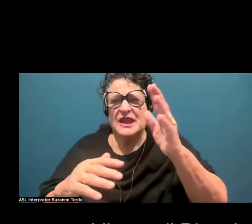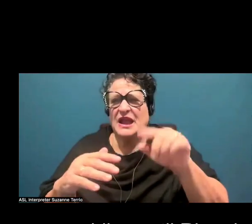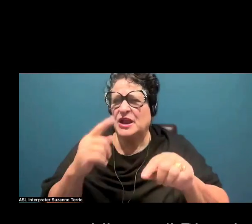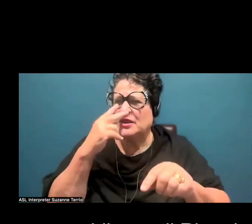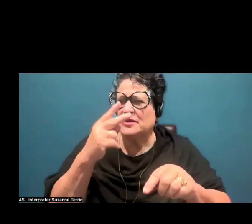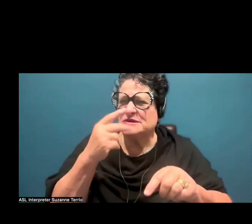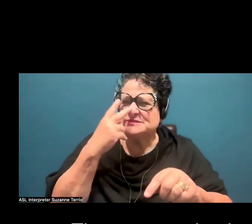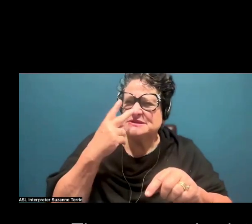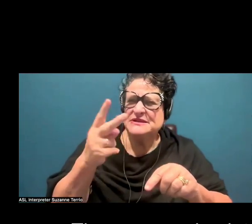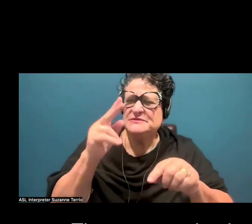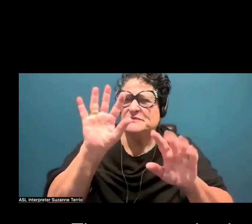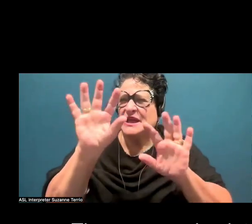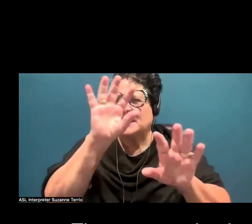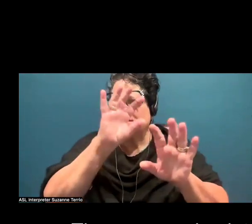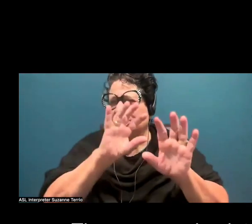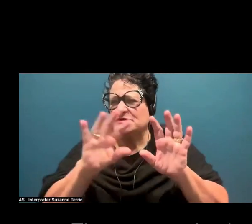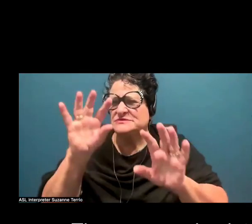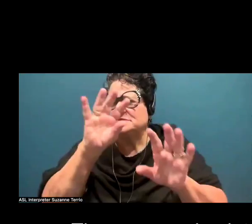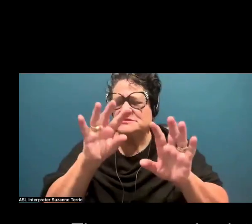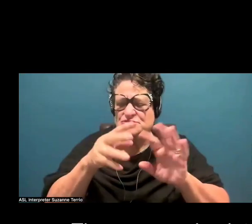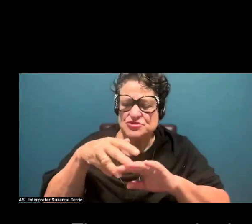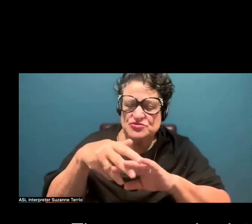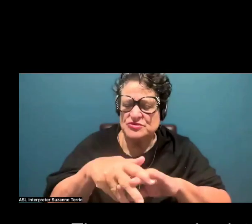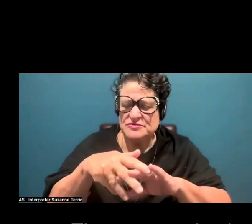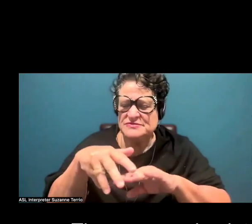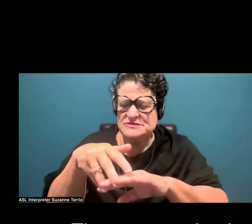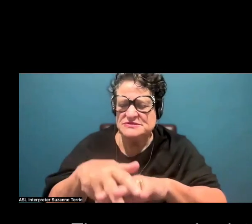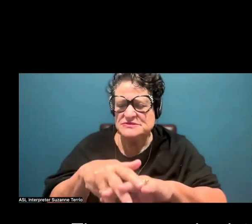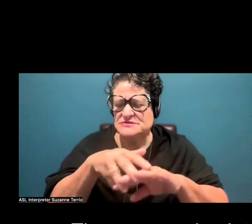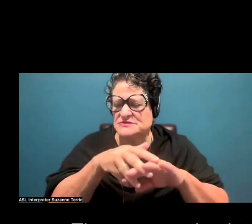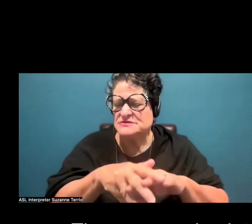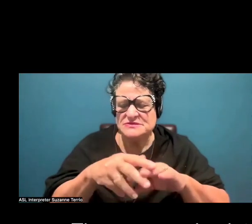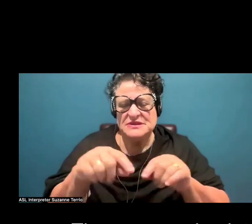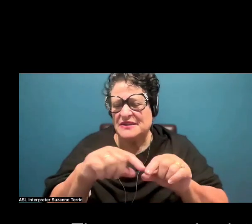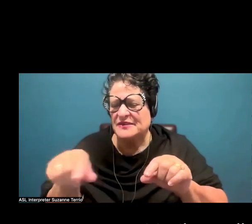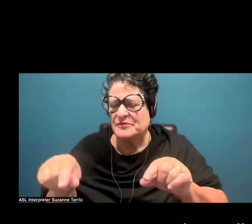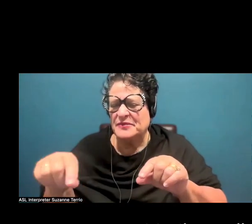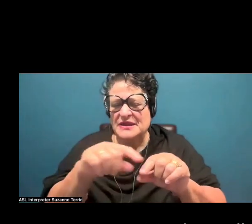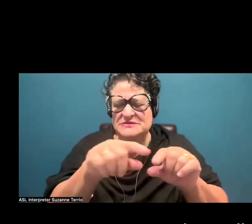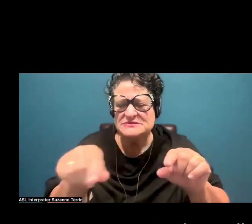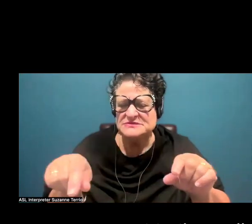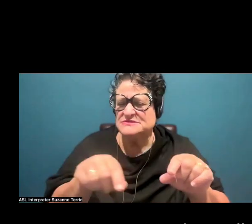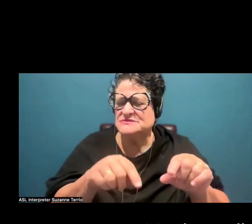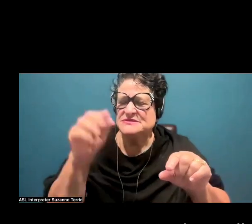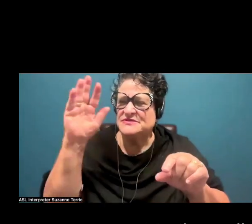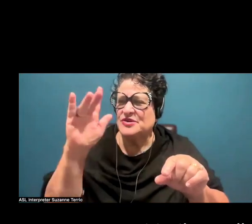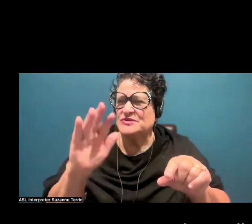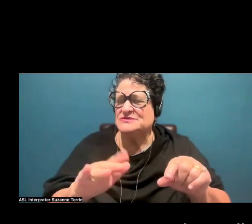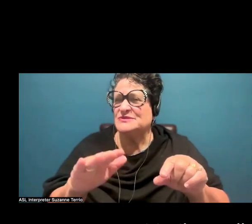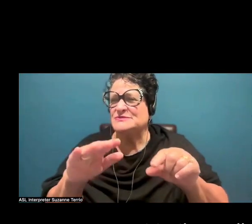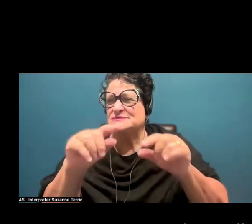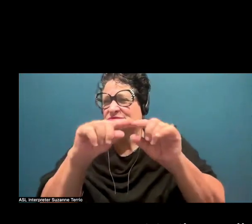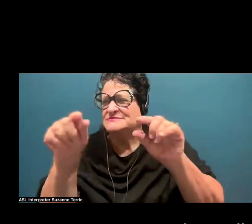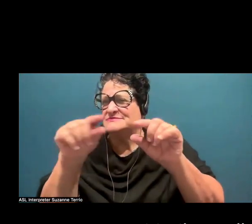saw the patterns, the grooves dug into the ground, and the miniature belts that carried the fallen snow out to the wall, where